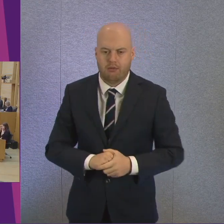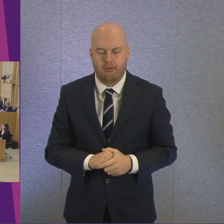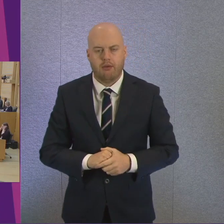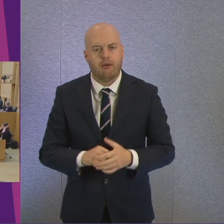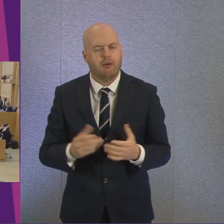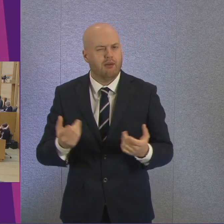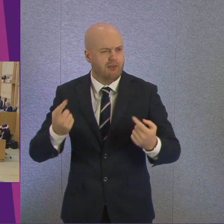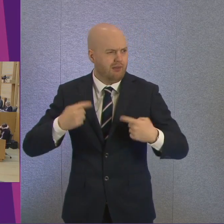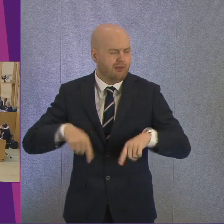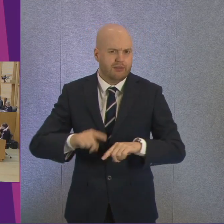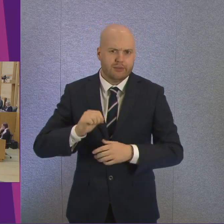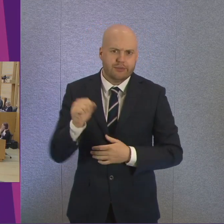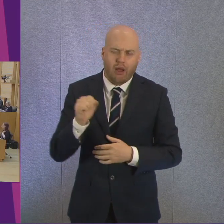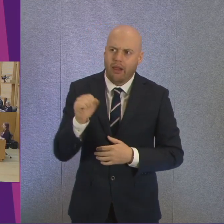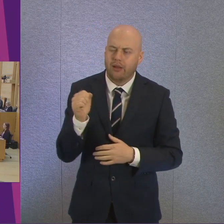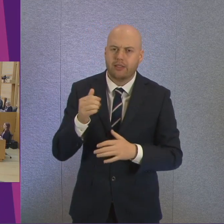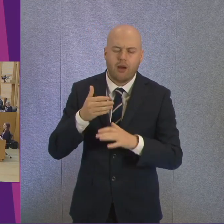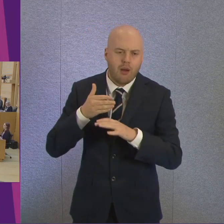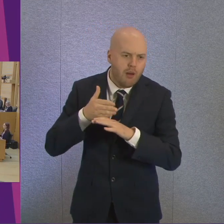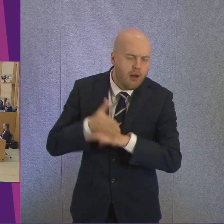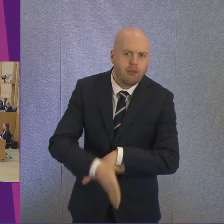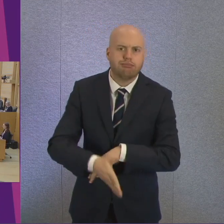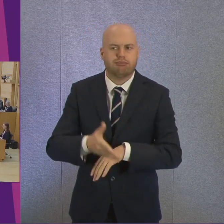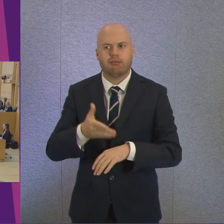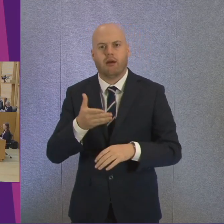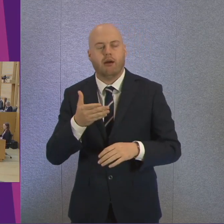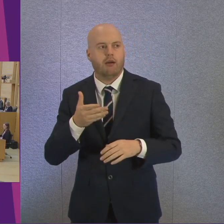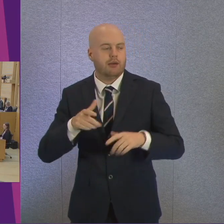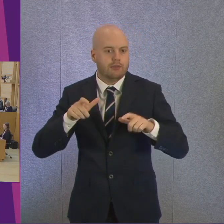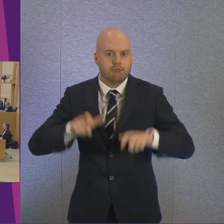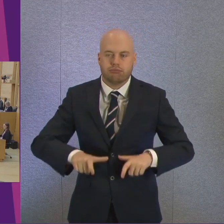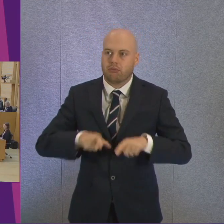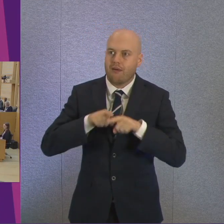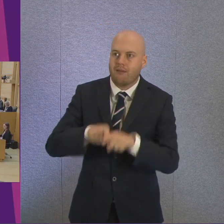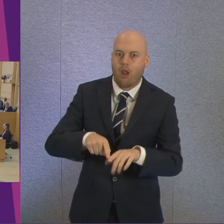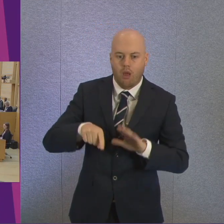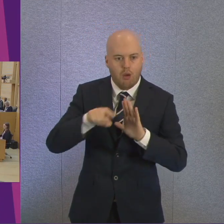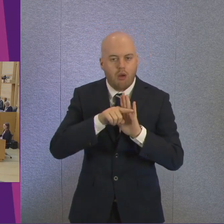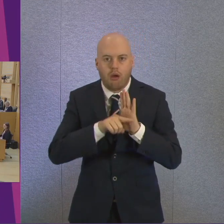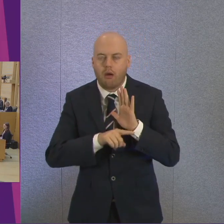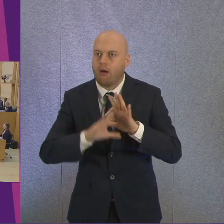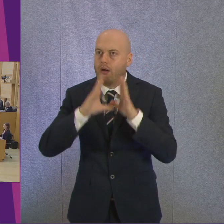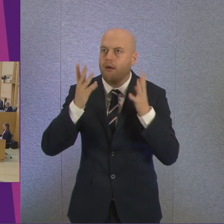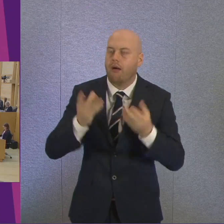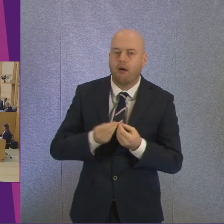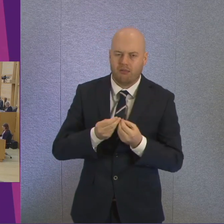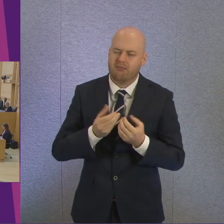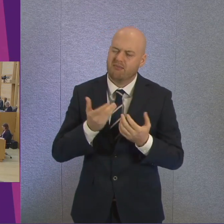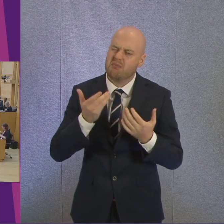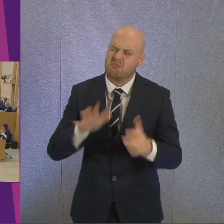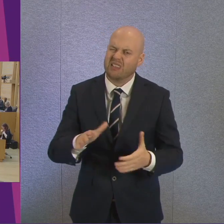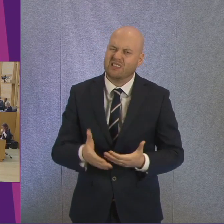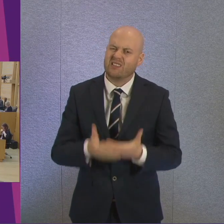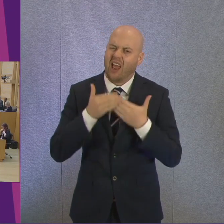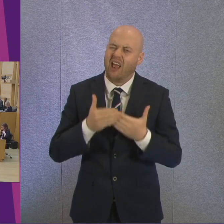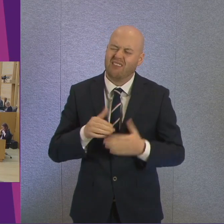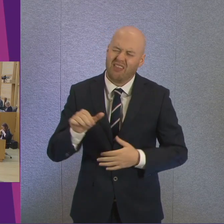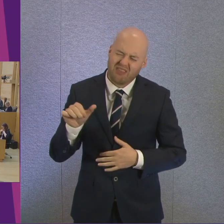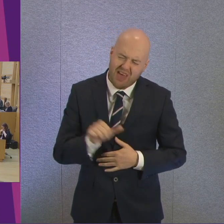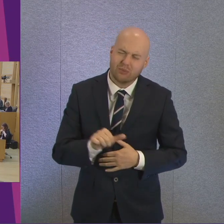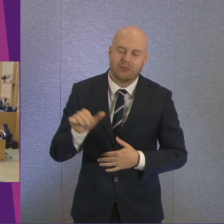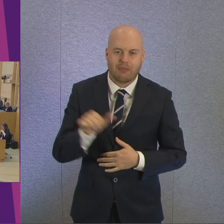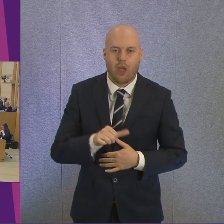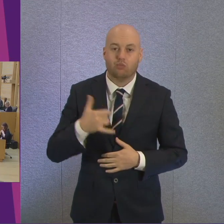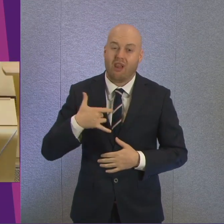of the people of Scotland in complying with the restrictions that are in place has helped save thousands of lives. I